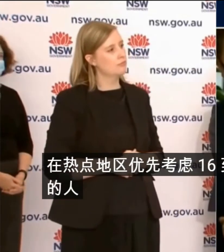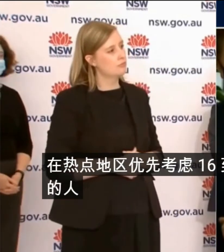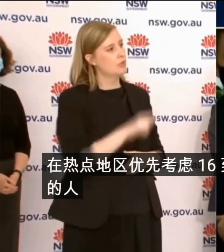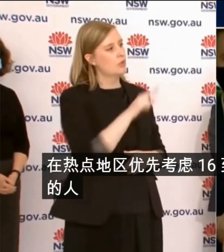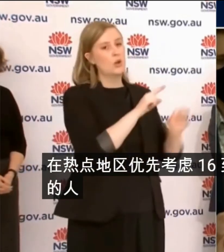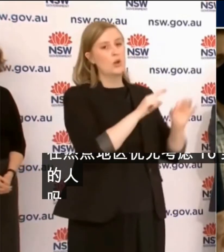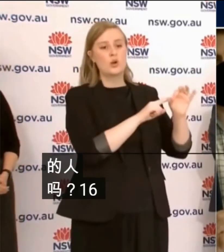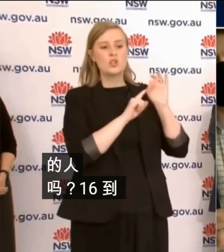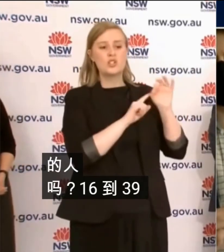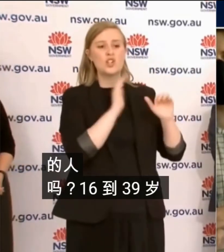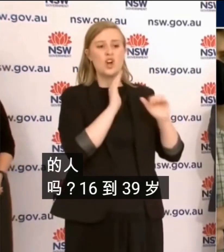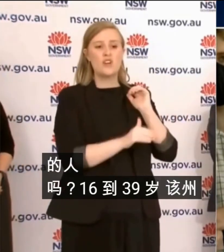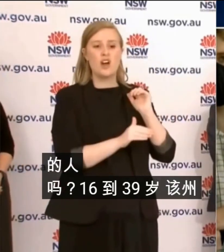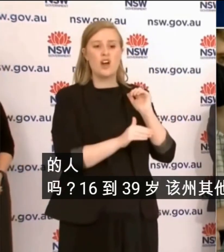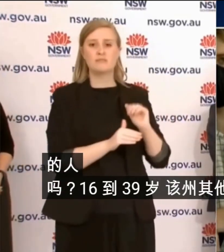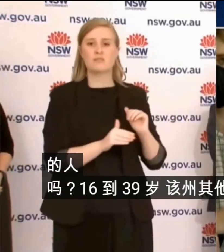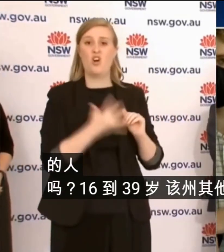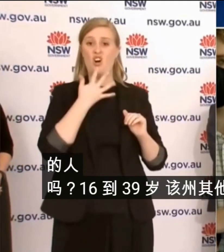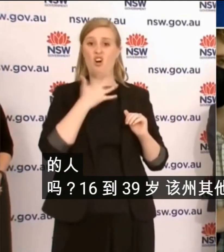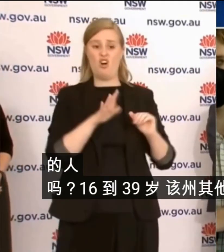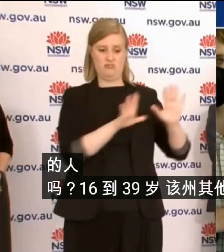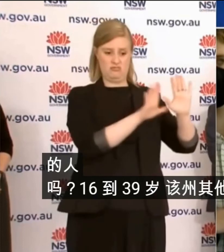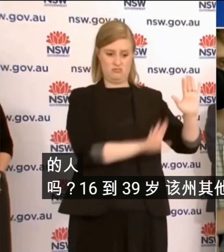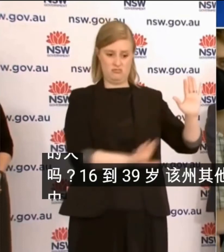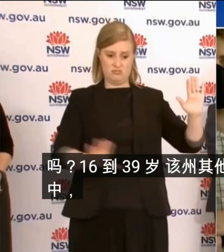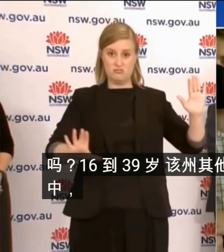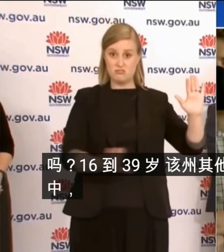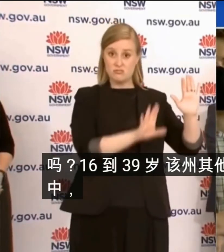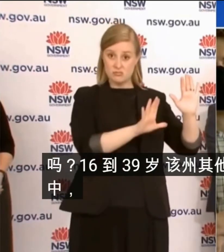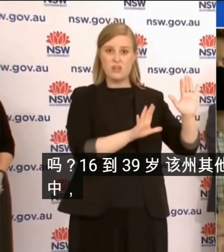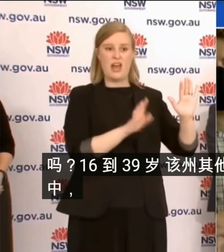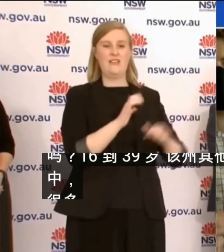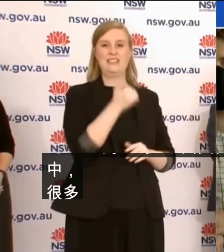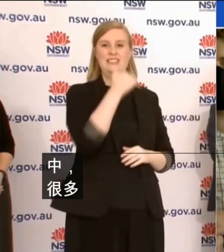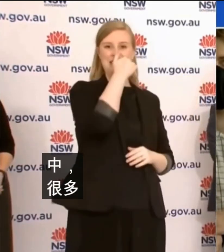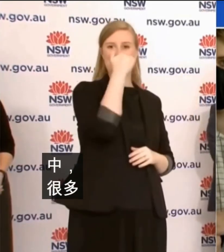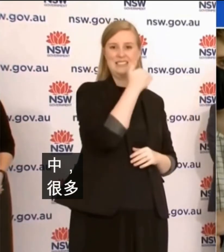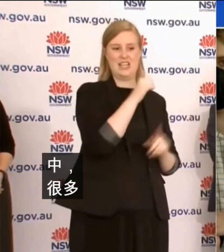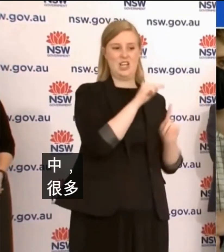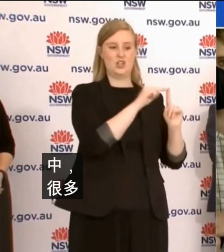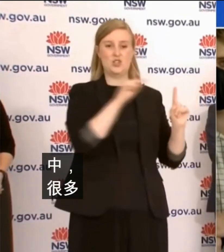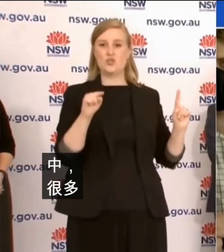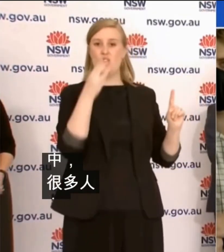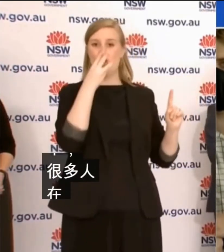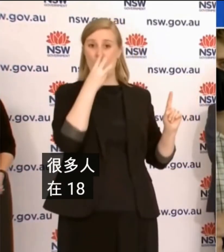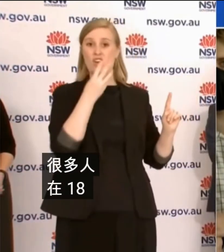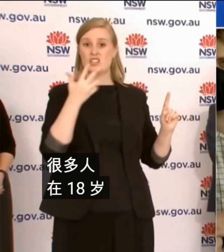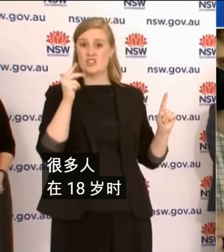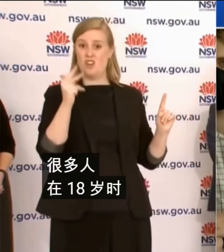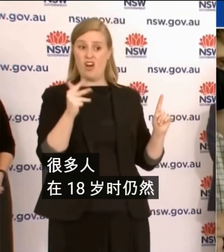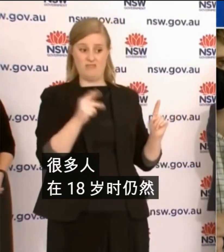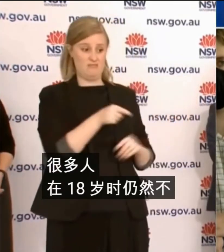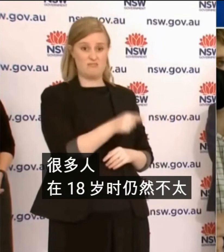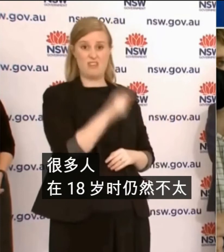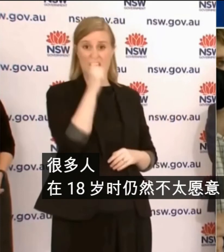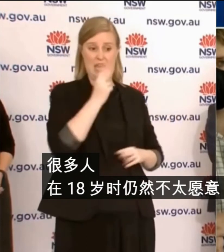hotspots. What about 16 to 39-year-olds elsewhere in the state? A lot of them still have a bit of reluctance when